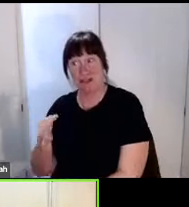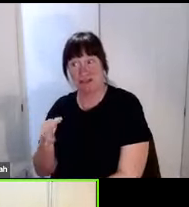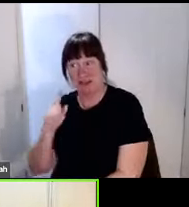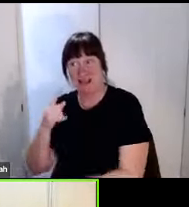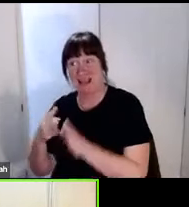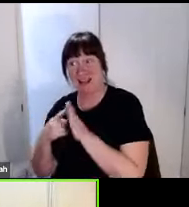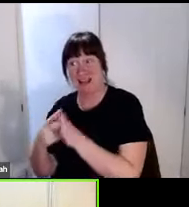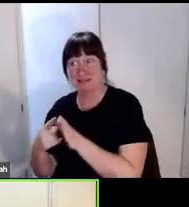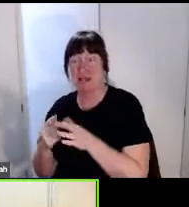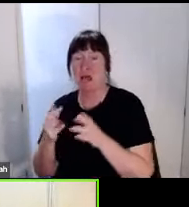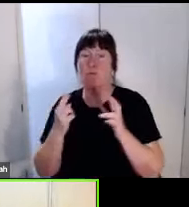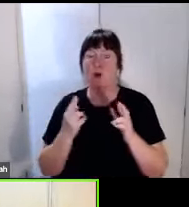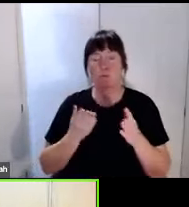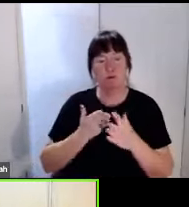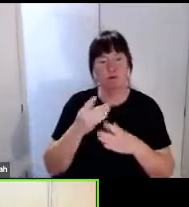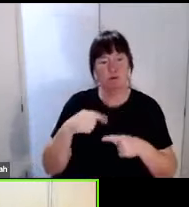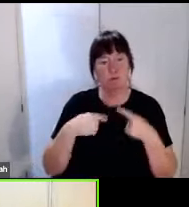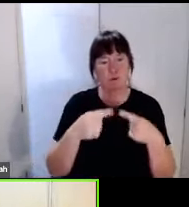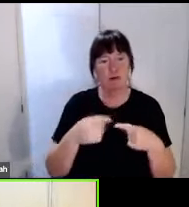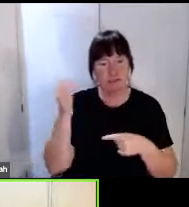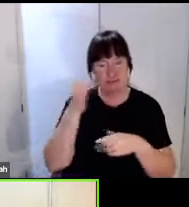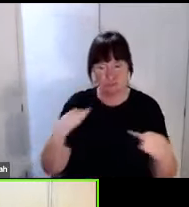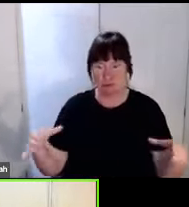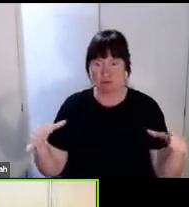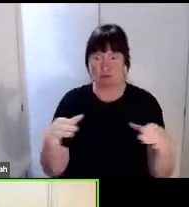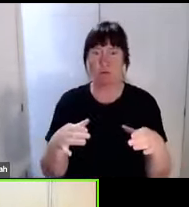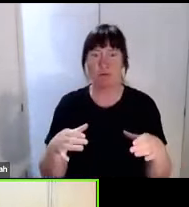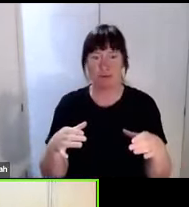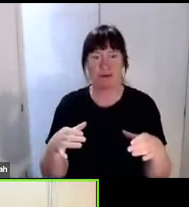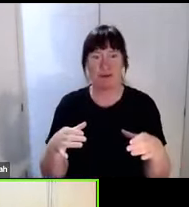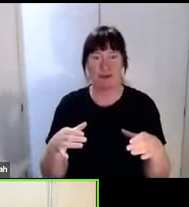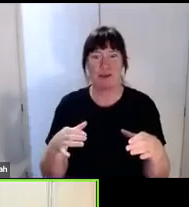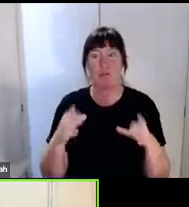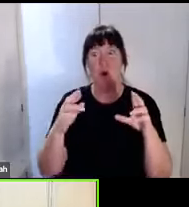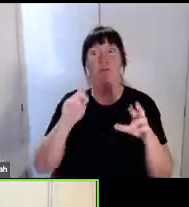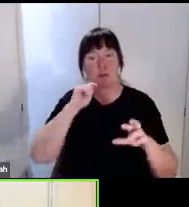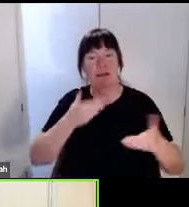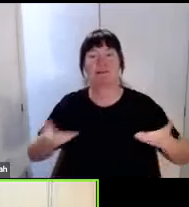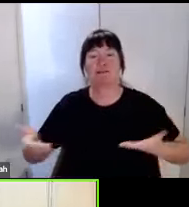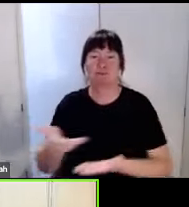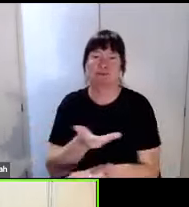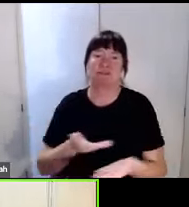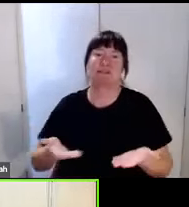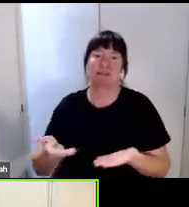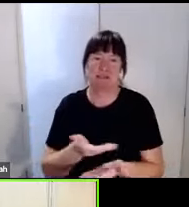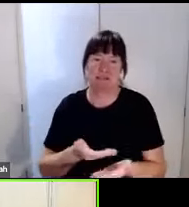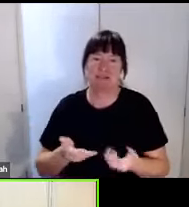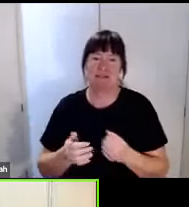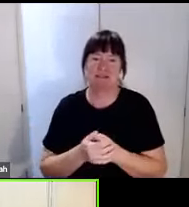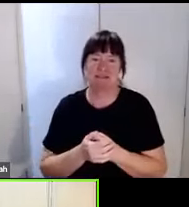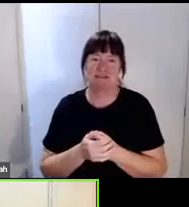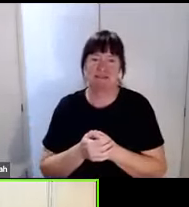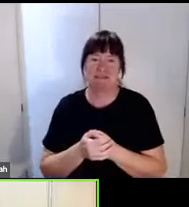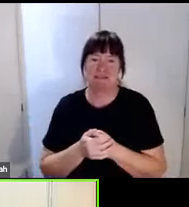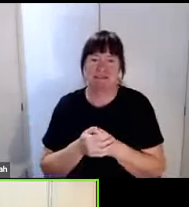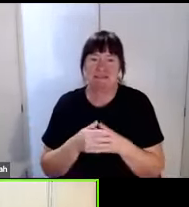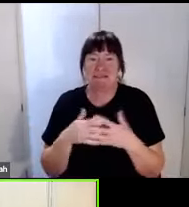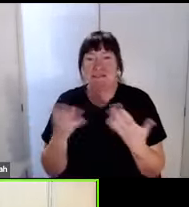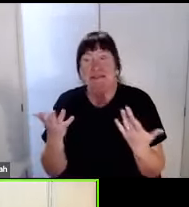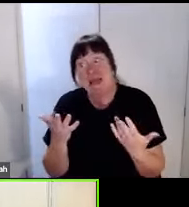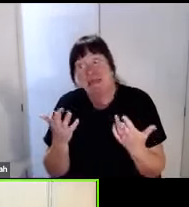the process of this committee, we'll have some good discussions, and maybe nothing else will be